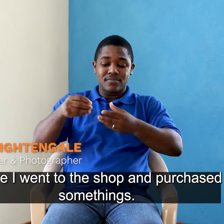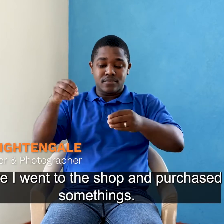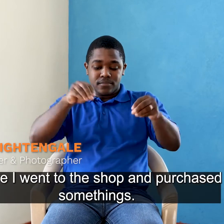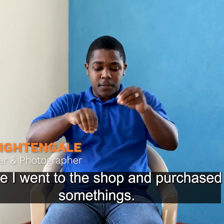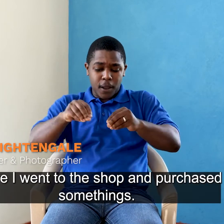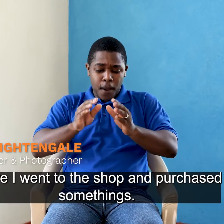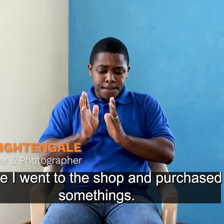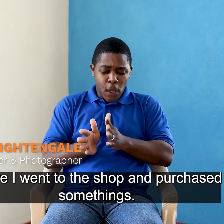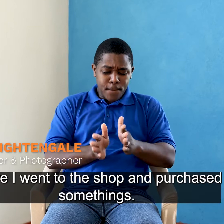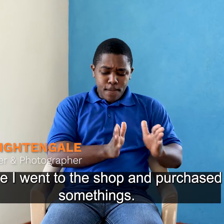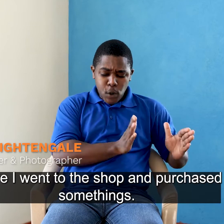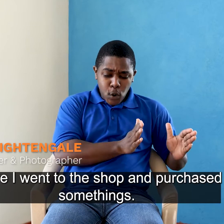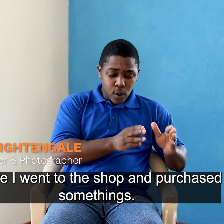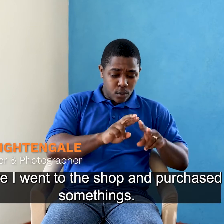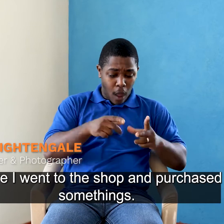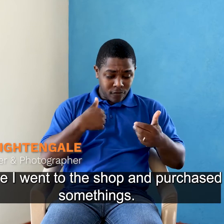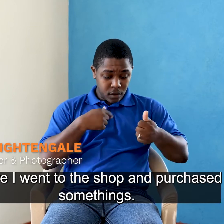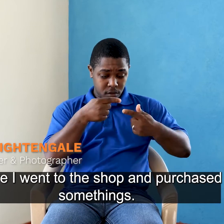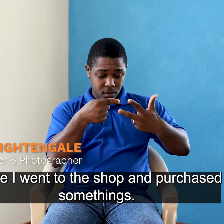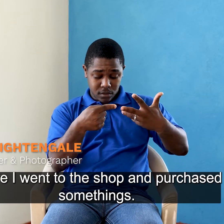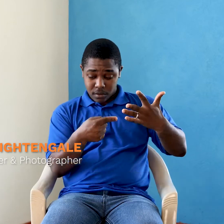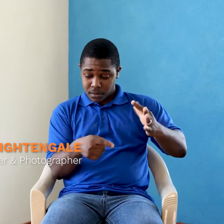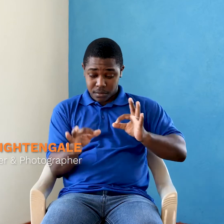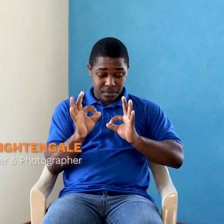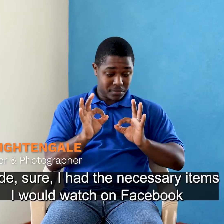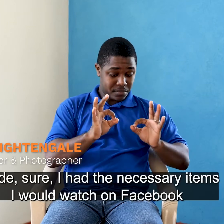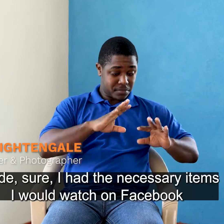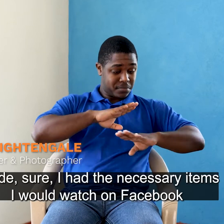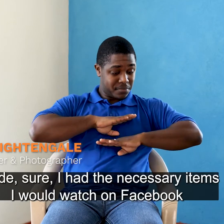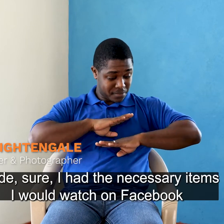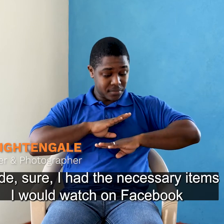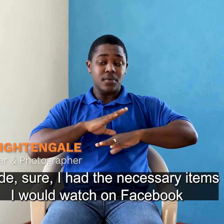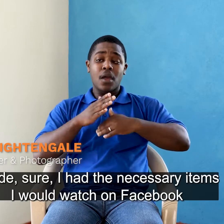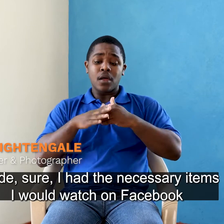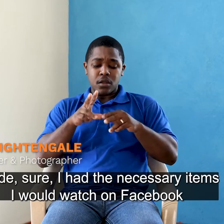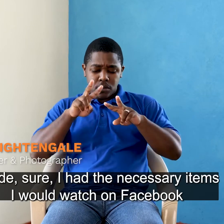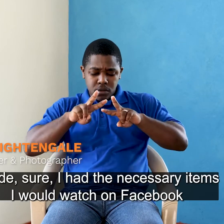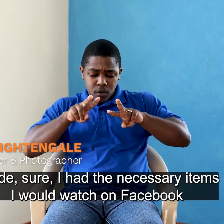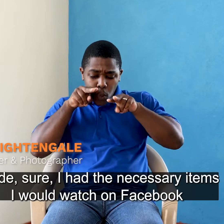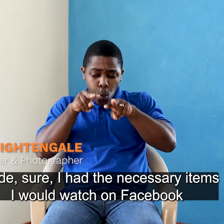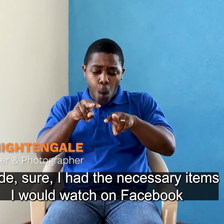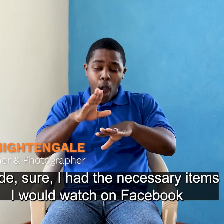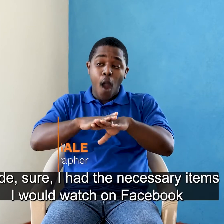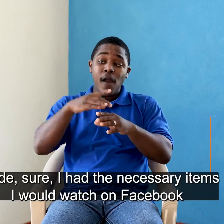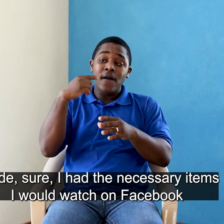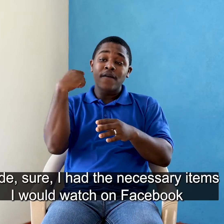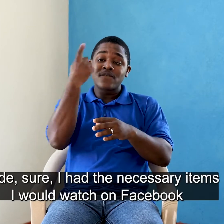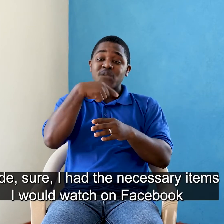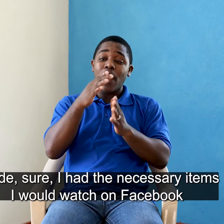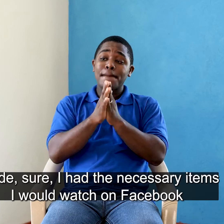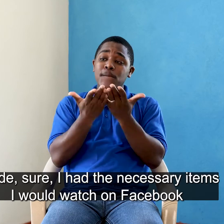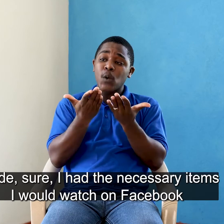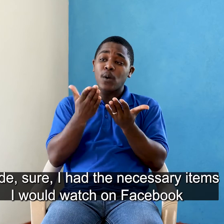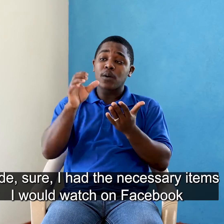I went to the shop and purchased some things. I made sure I had the necessary items. I would watch